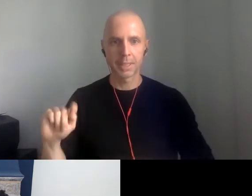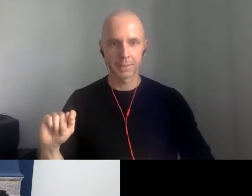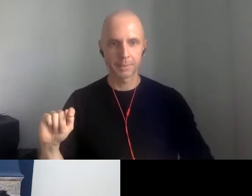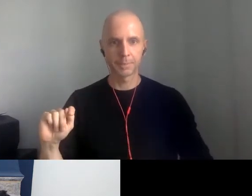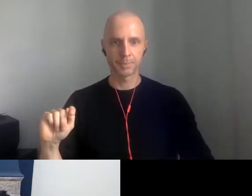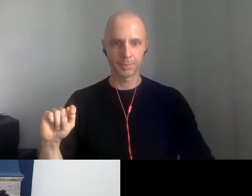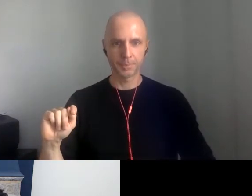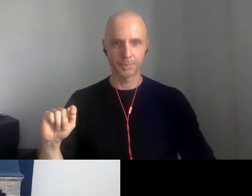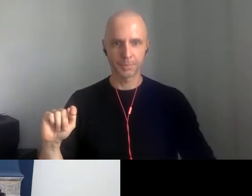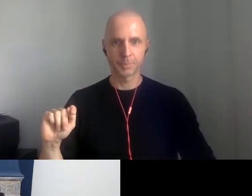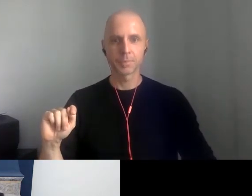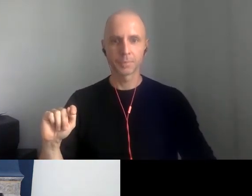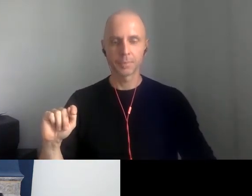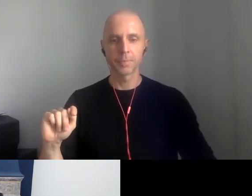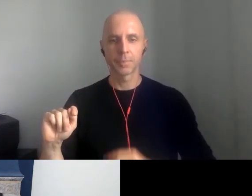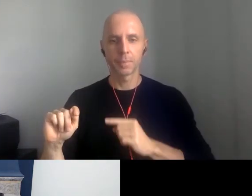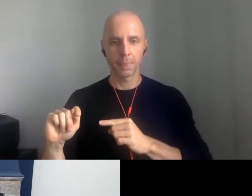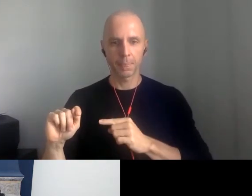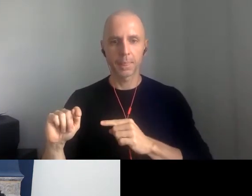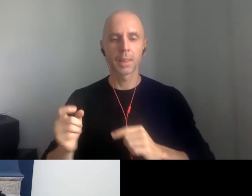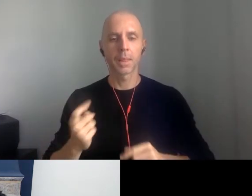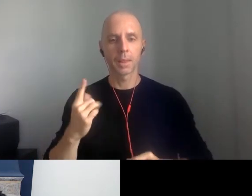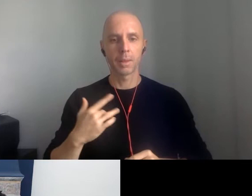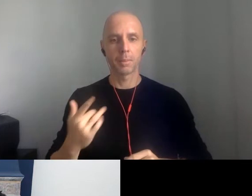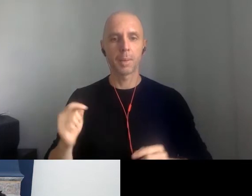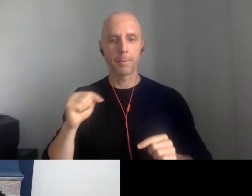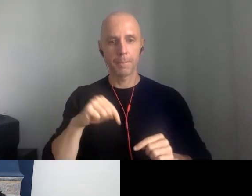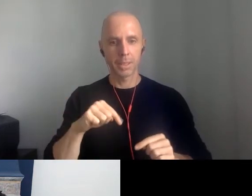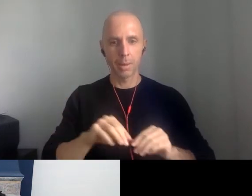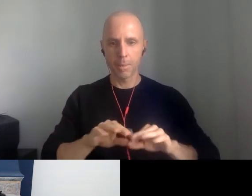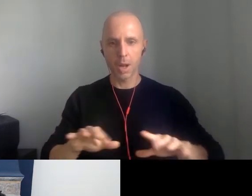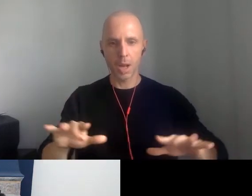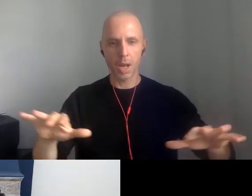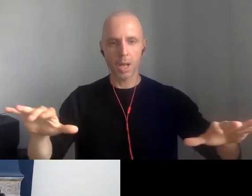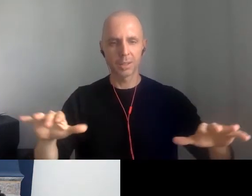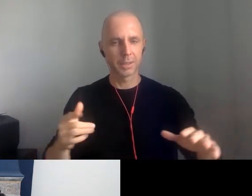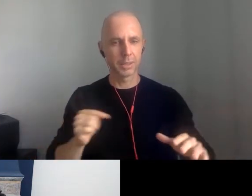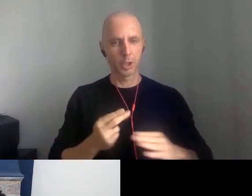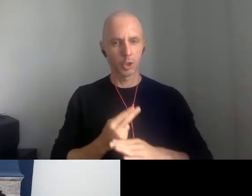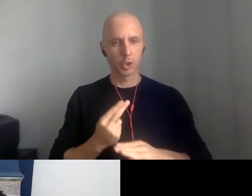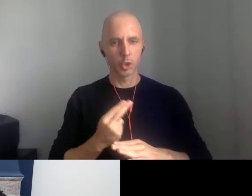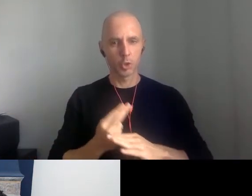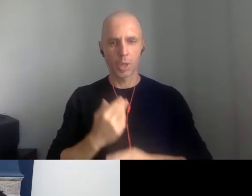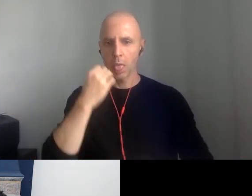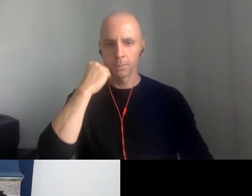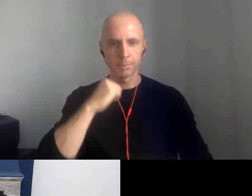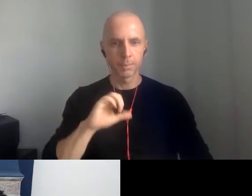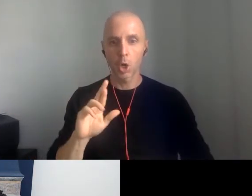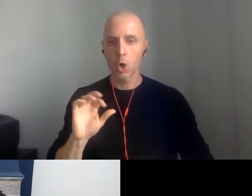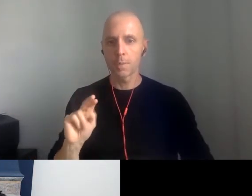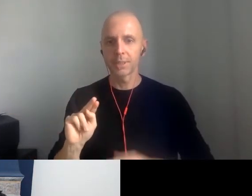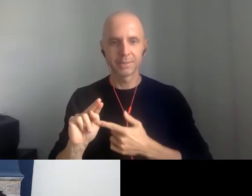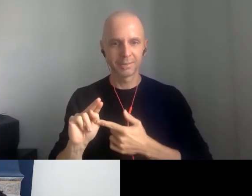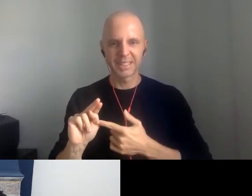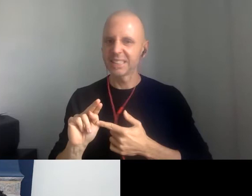for the gardens, we release millions of tons of carbon into the atmosphere. So we use peat-free alternatives to grow